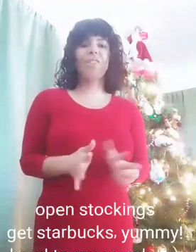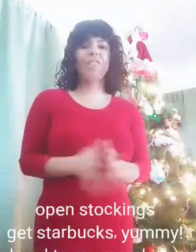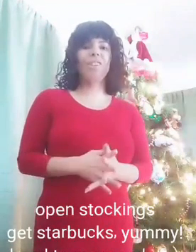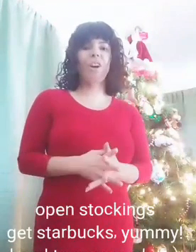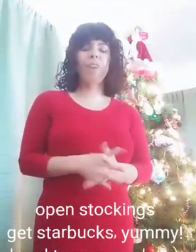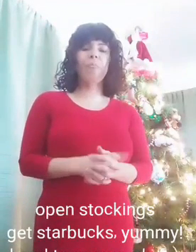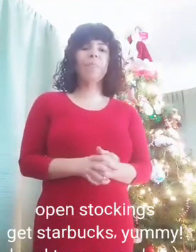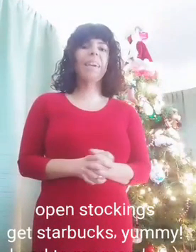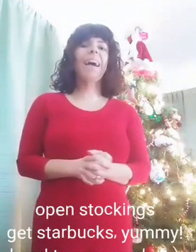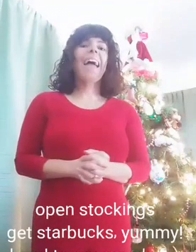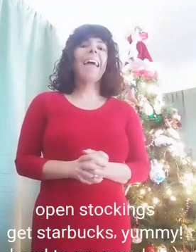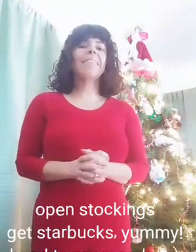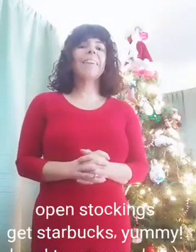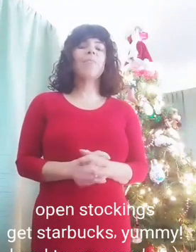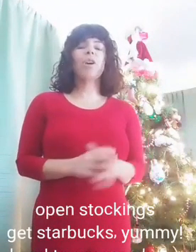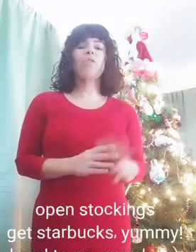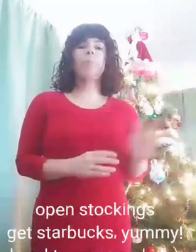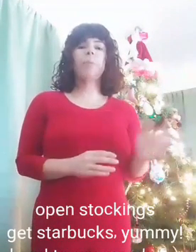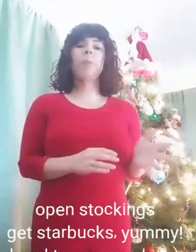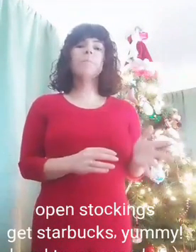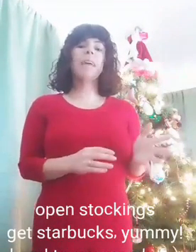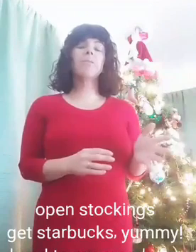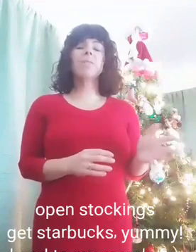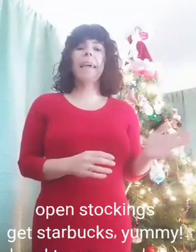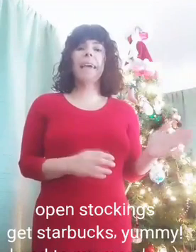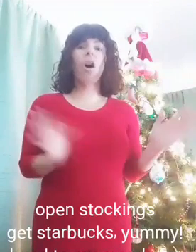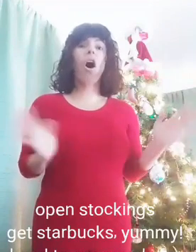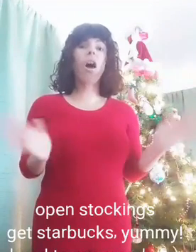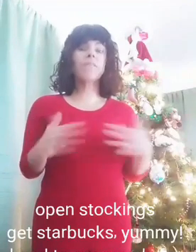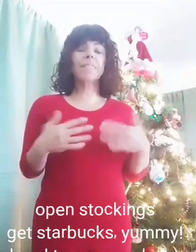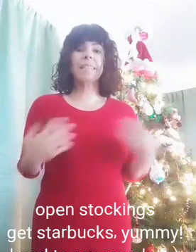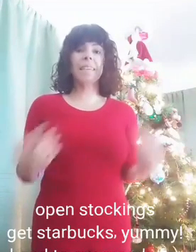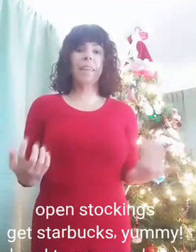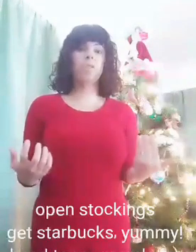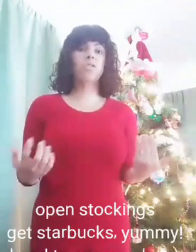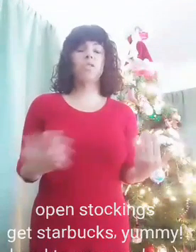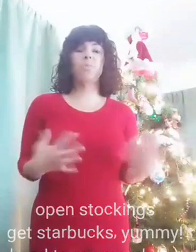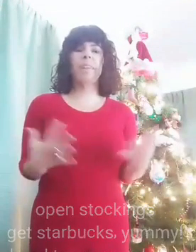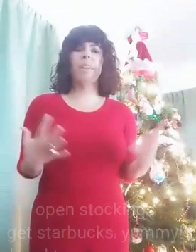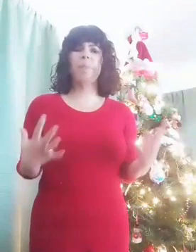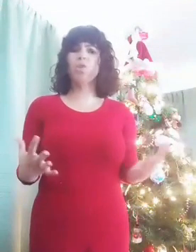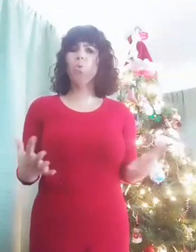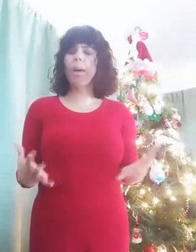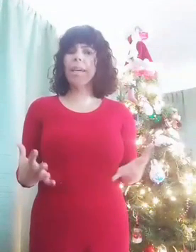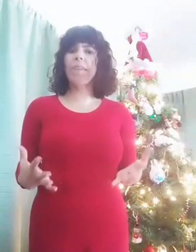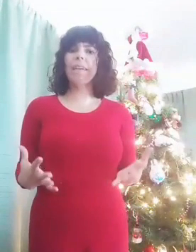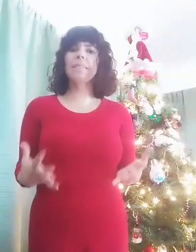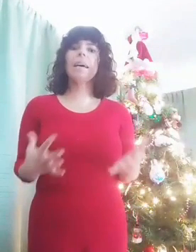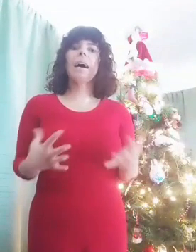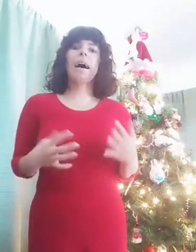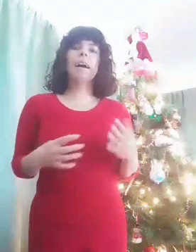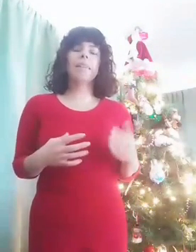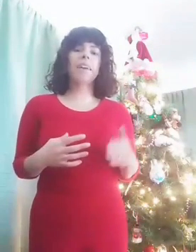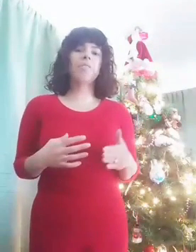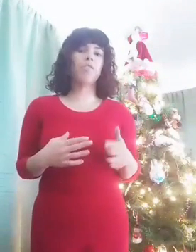tradition in our family and then we go over to my mom's house and all of us get together so it'll be like about 20 of us a lot of